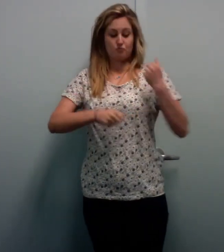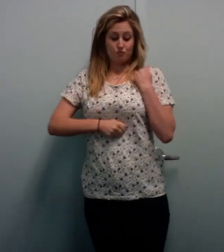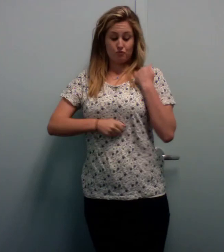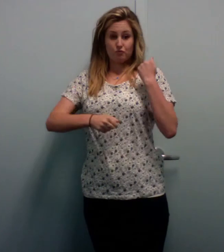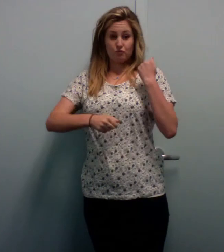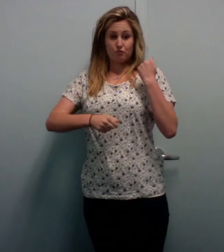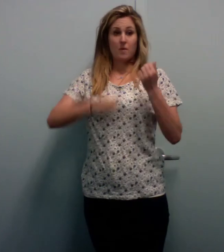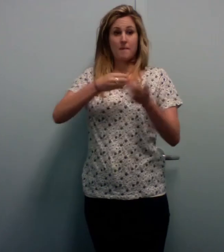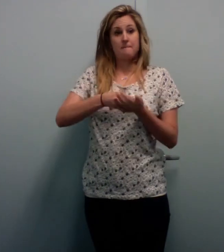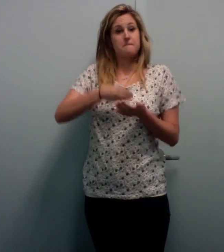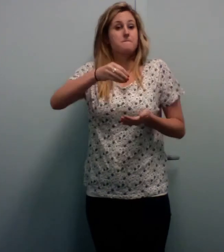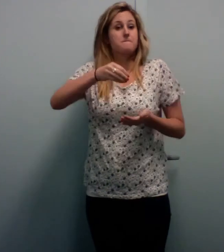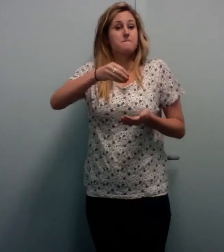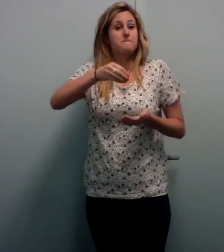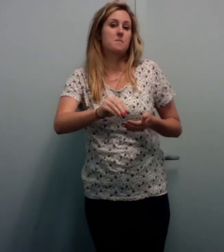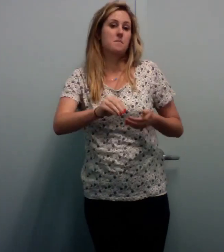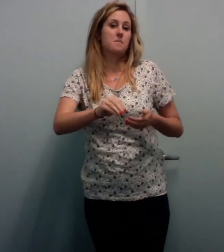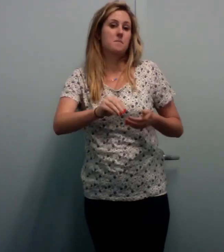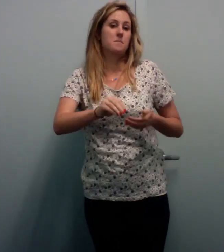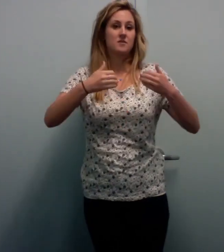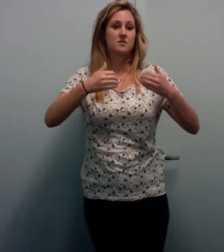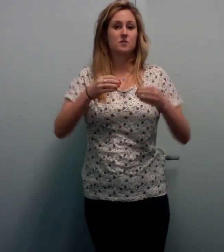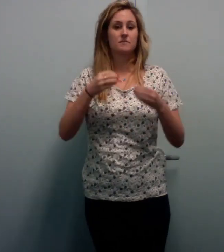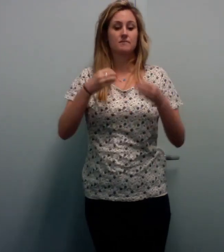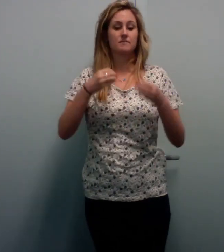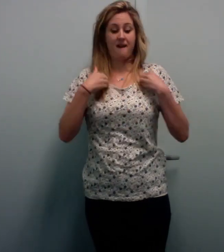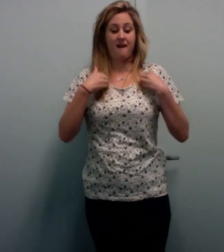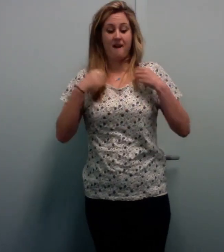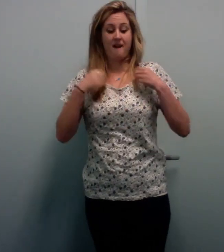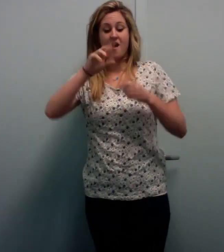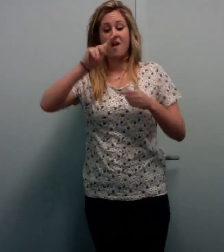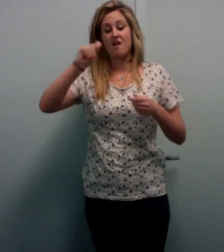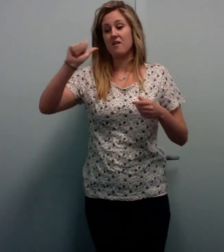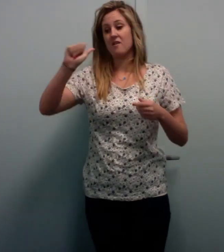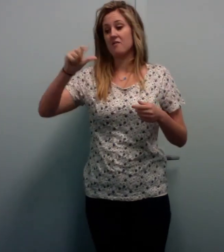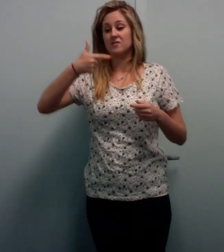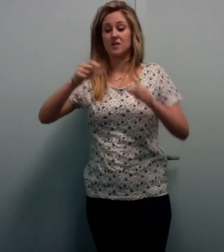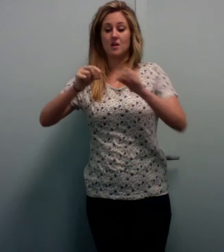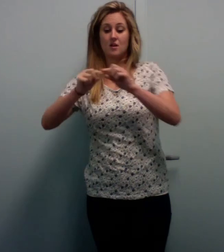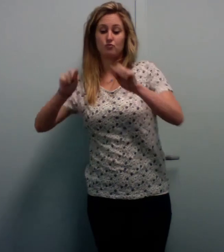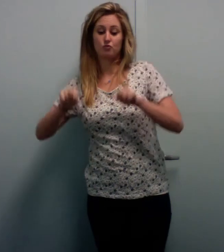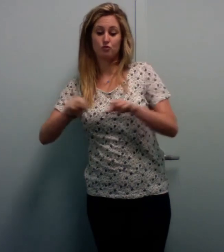have been more careful. Absolutely. He's a gun owner. He knows better.